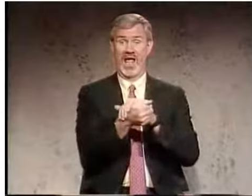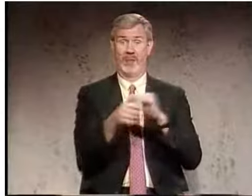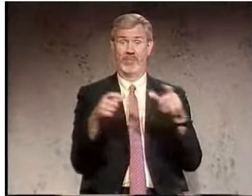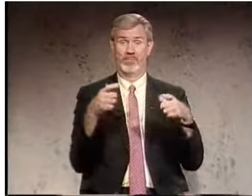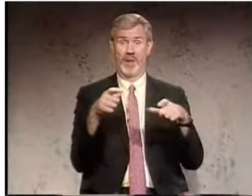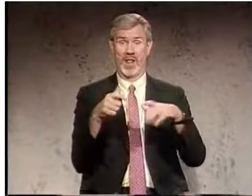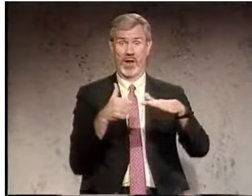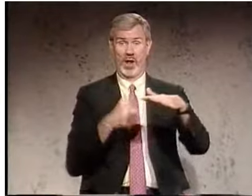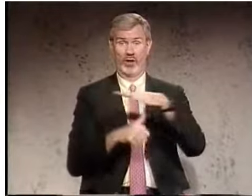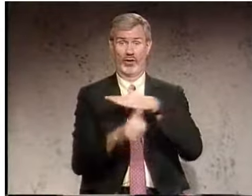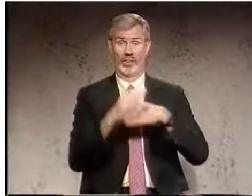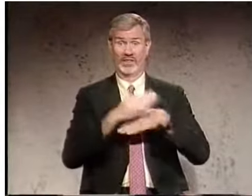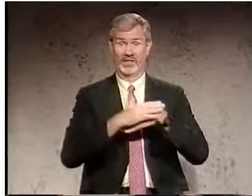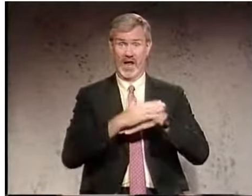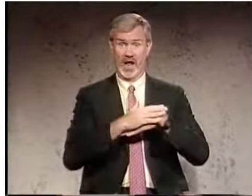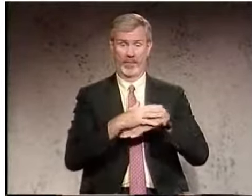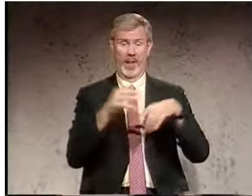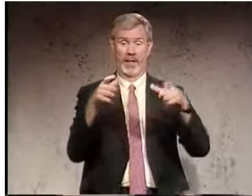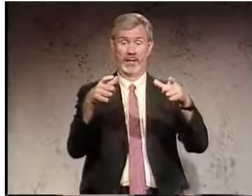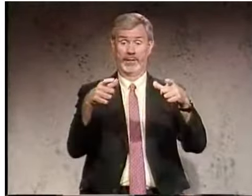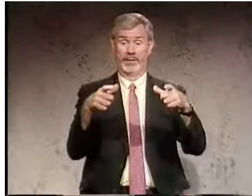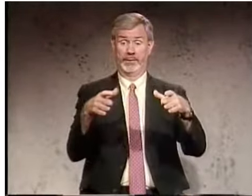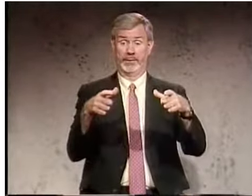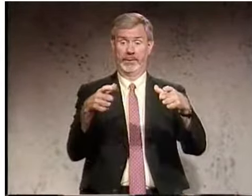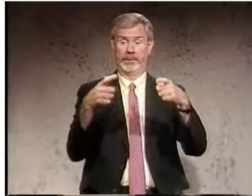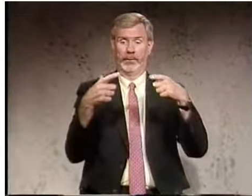or hide the plate under the table.